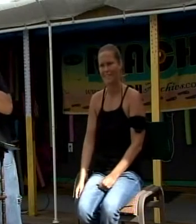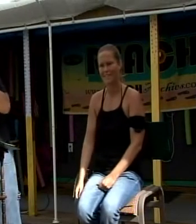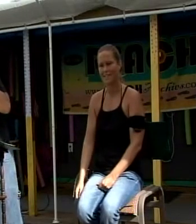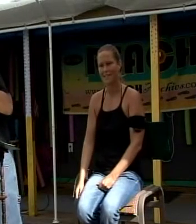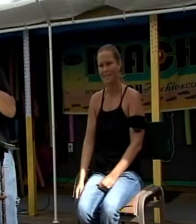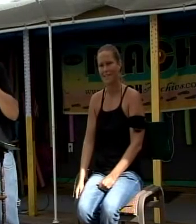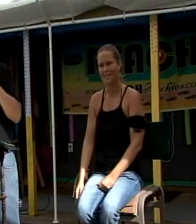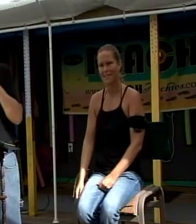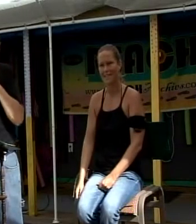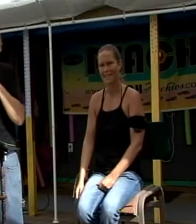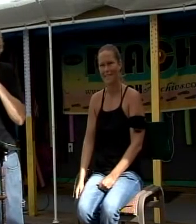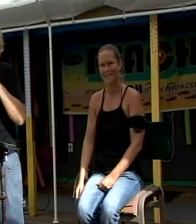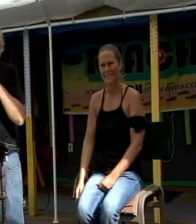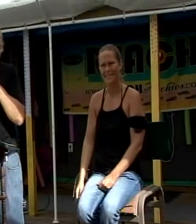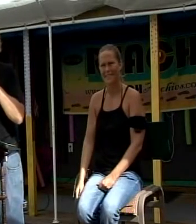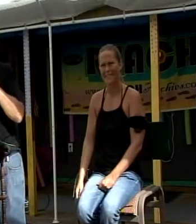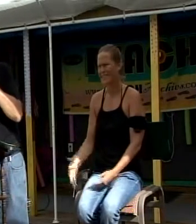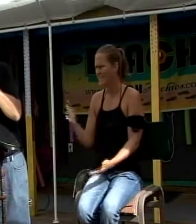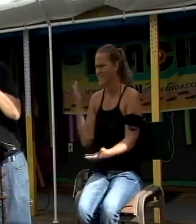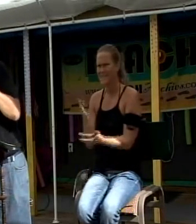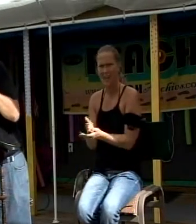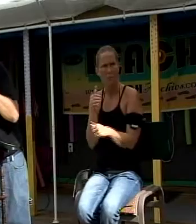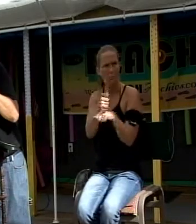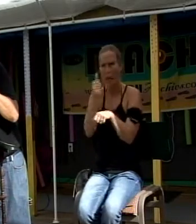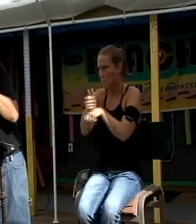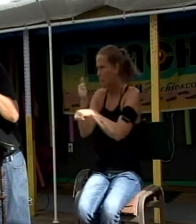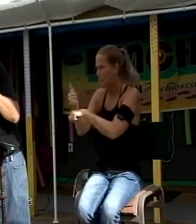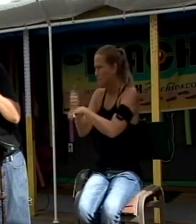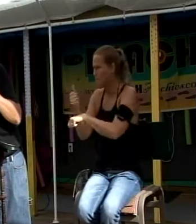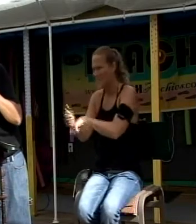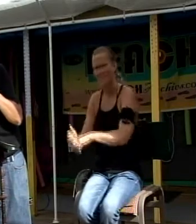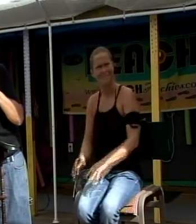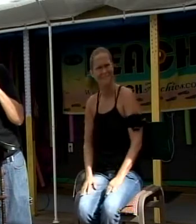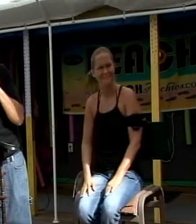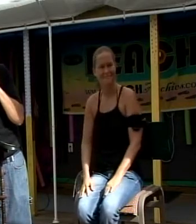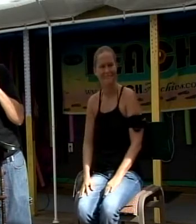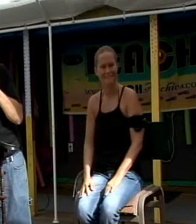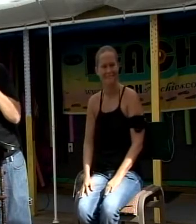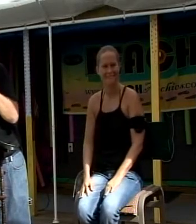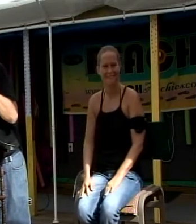Okay. How are you going to deal with it? Don't know.